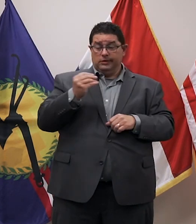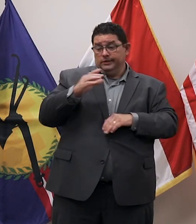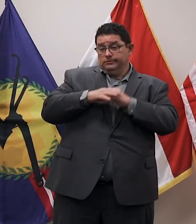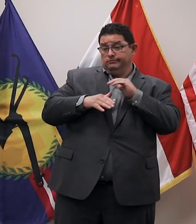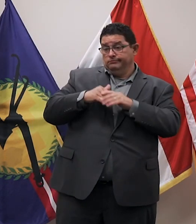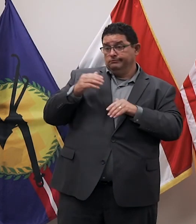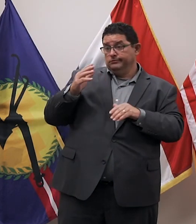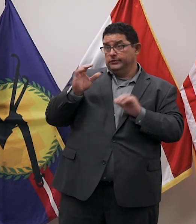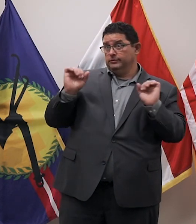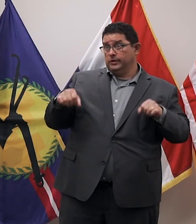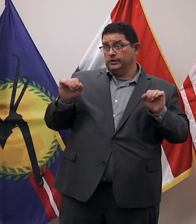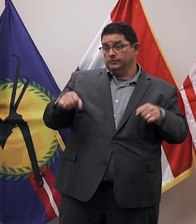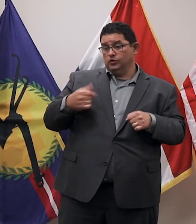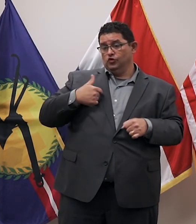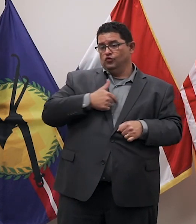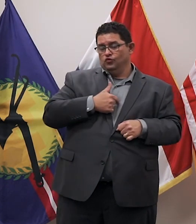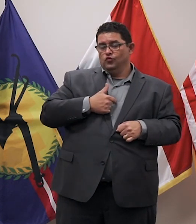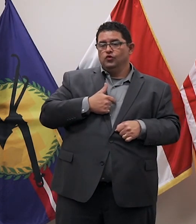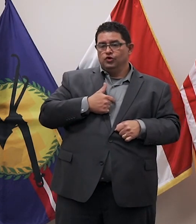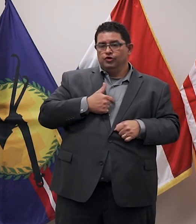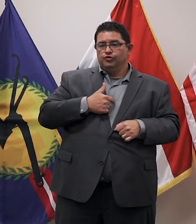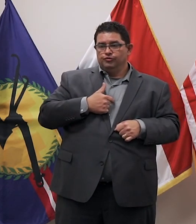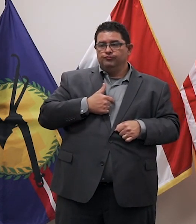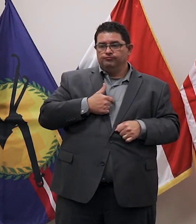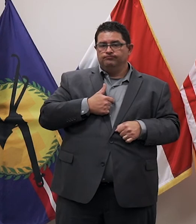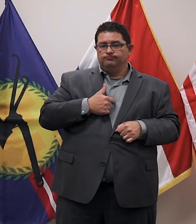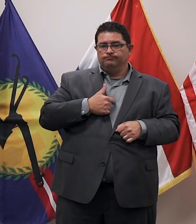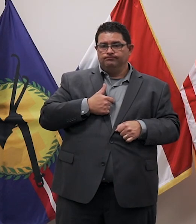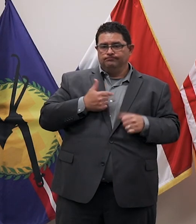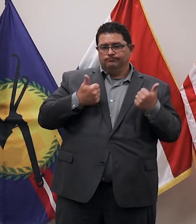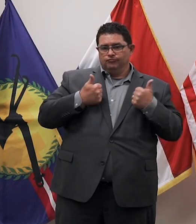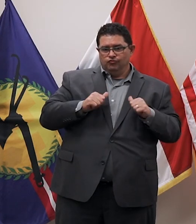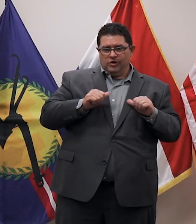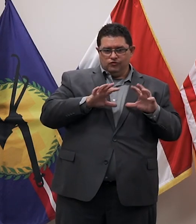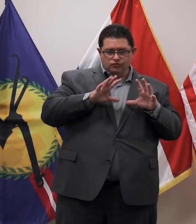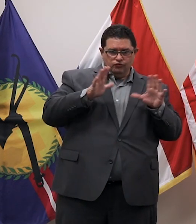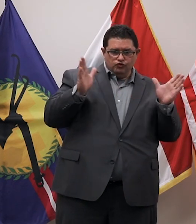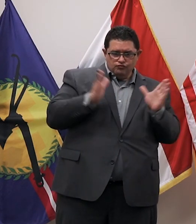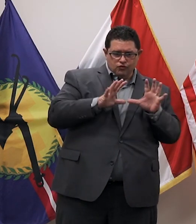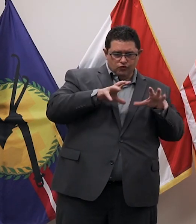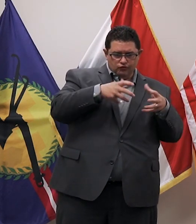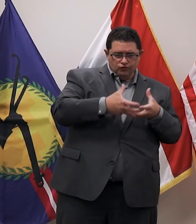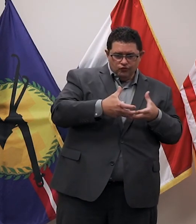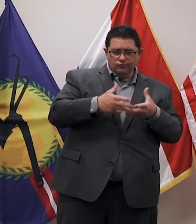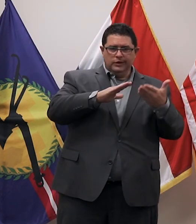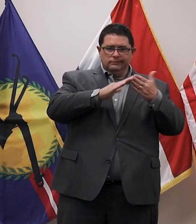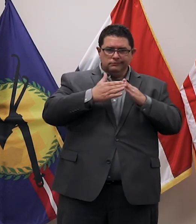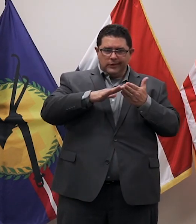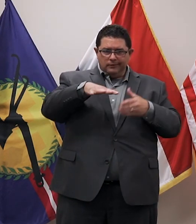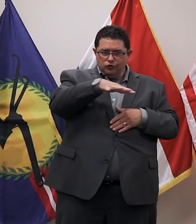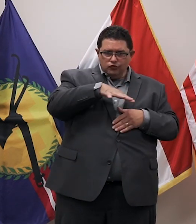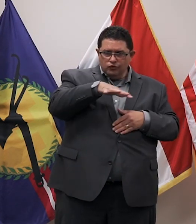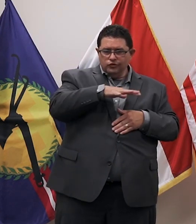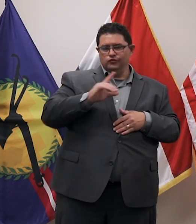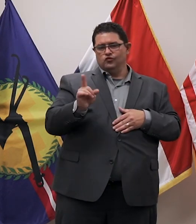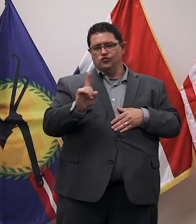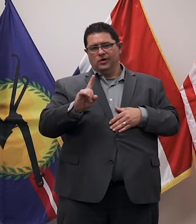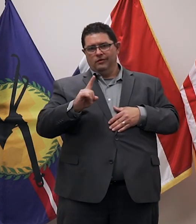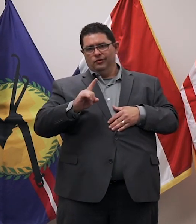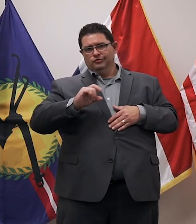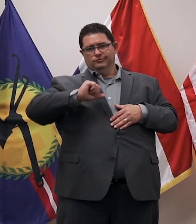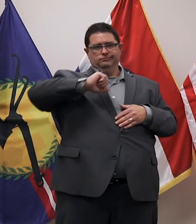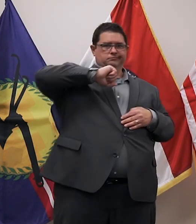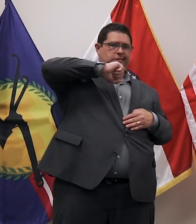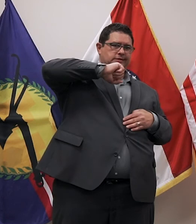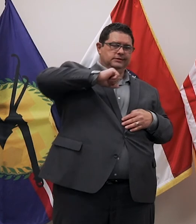possible. We're taking vaccines in small groups and into neighborhoods where we know there is some hesitancy. We're working very